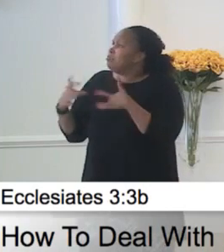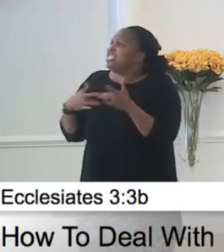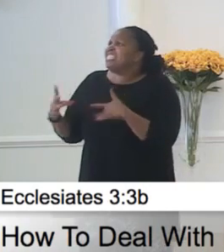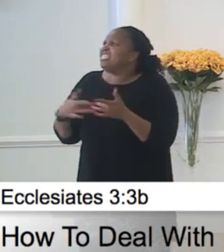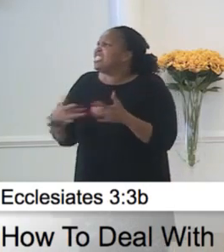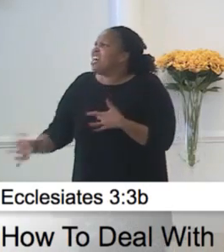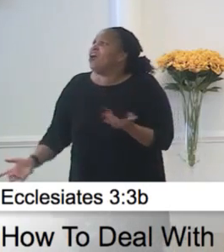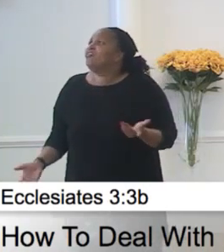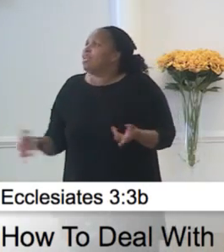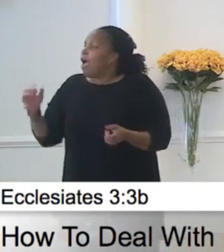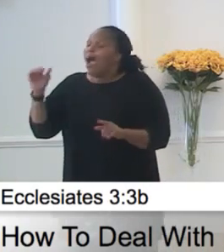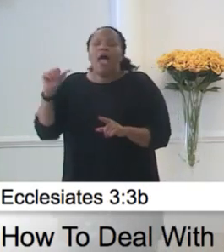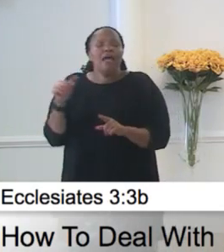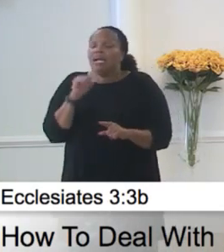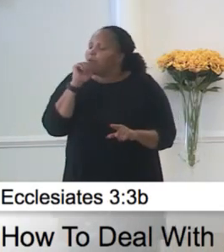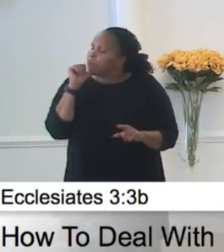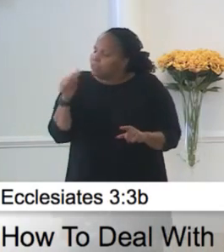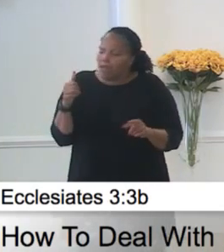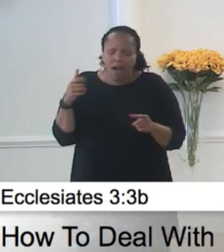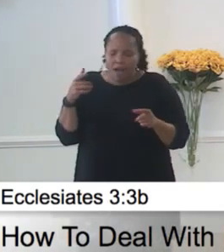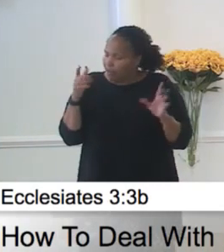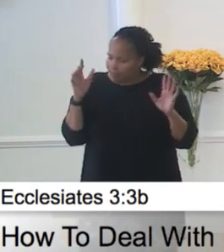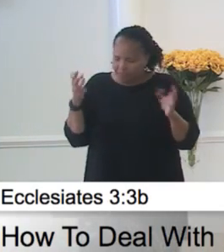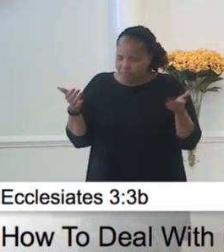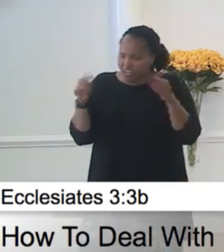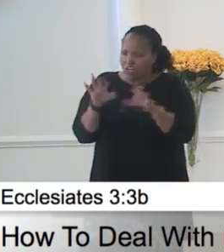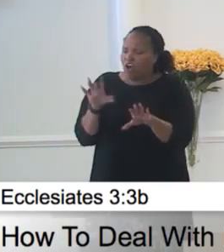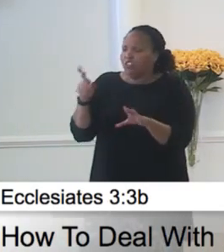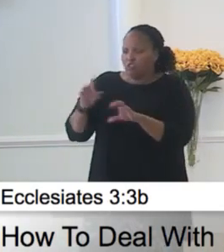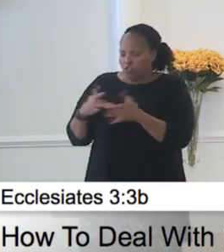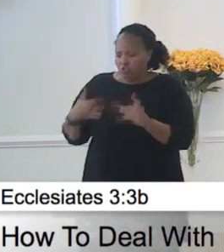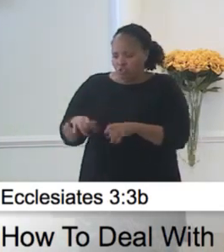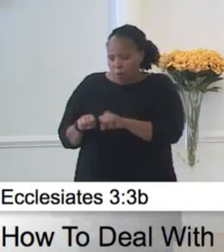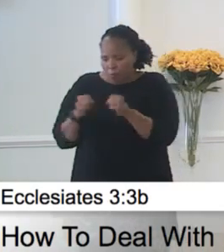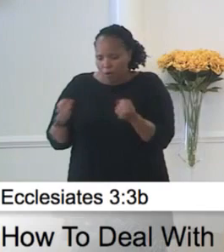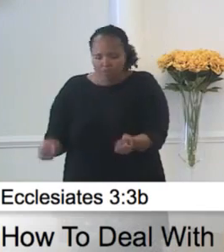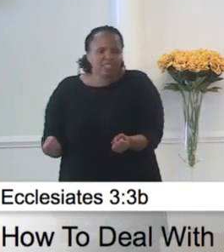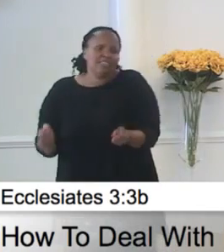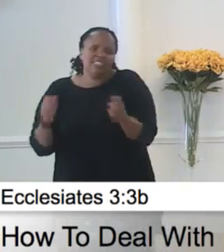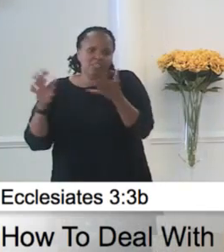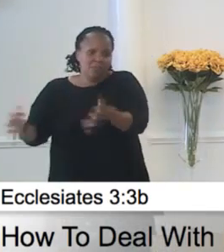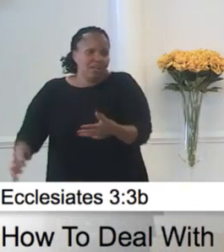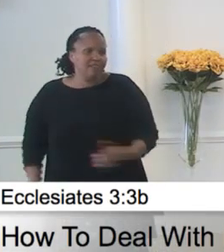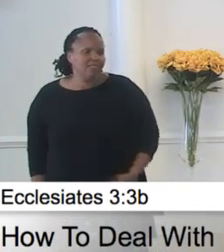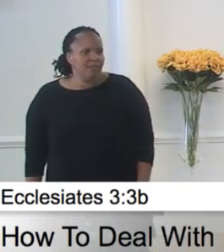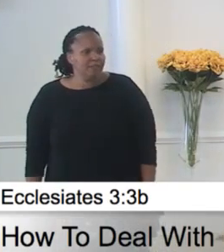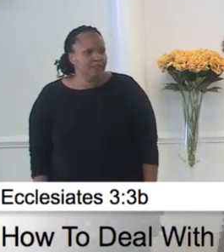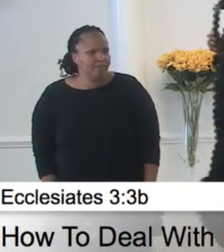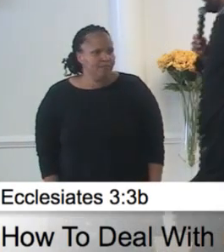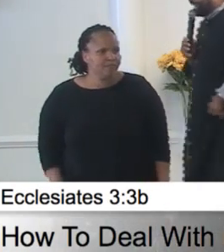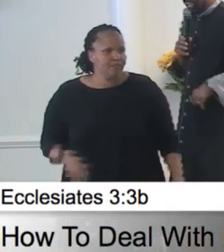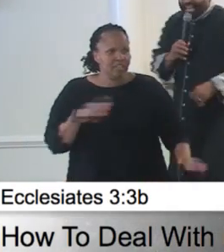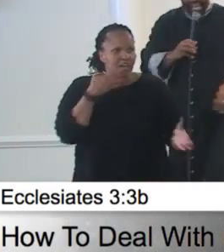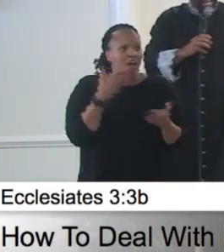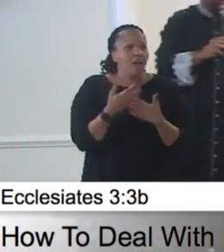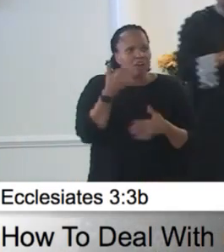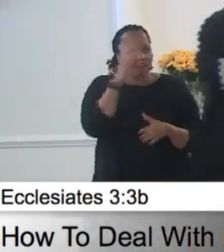not let my denial cause your brokenness to be abandoned. Oh, good God